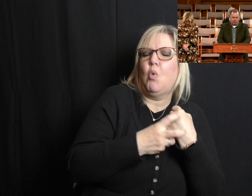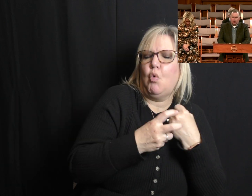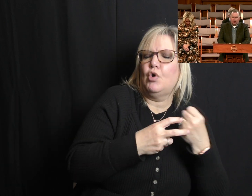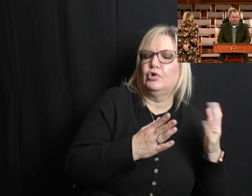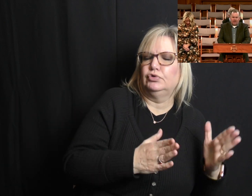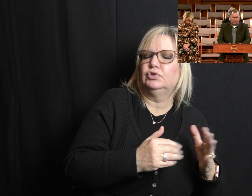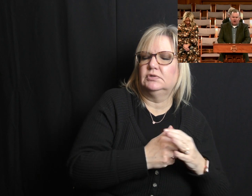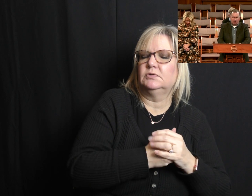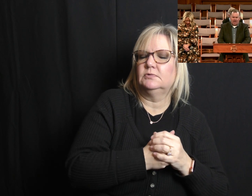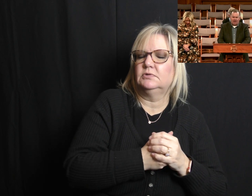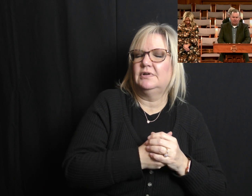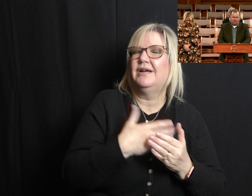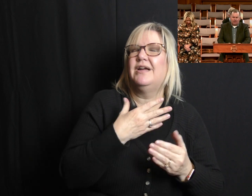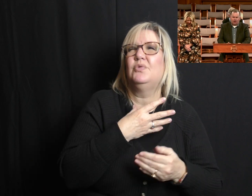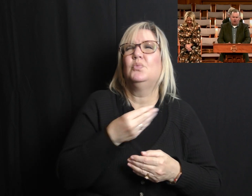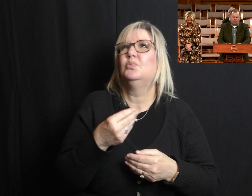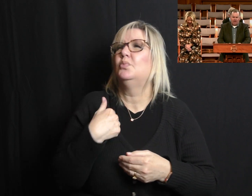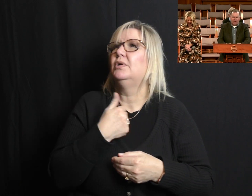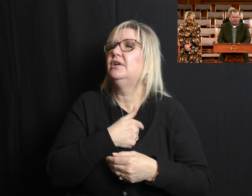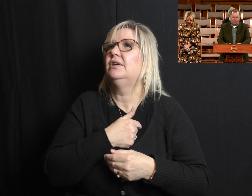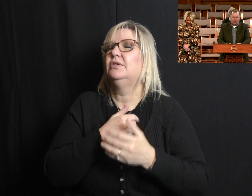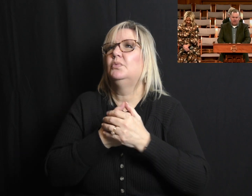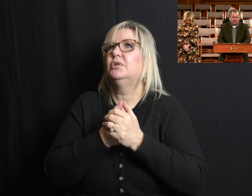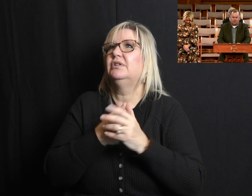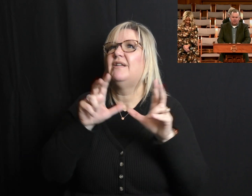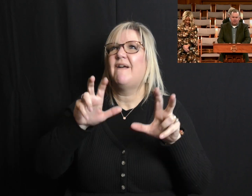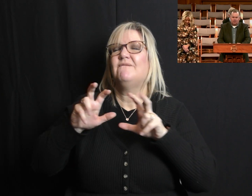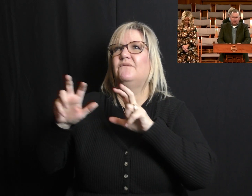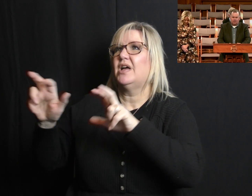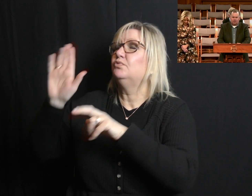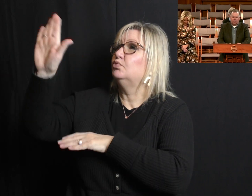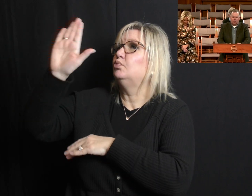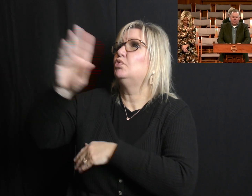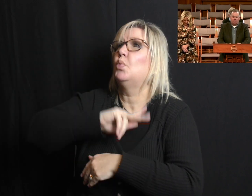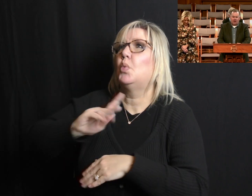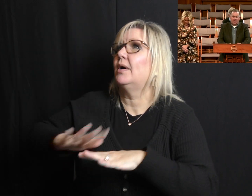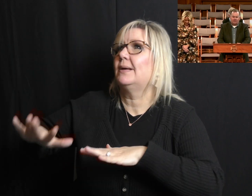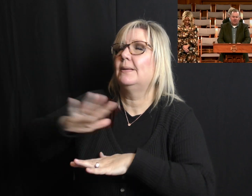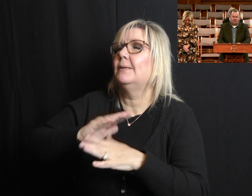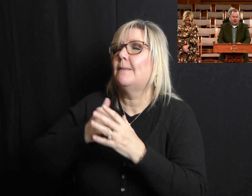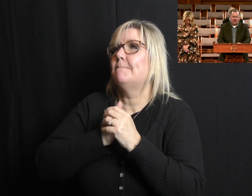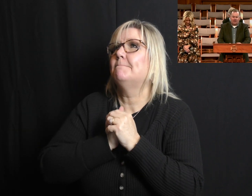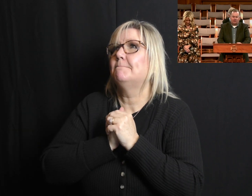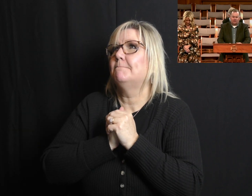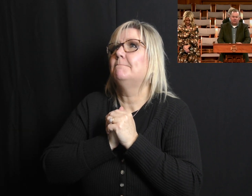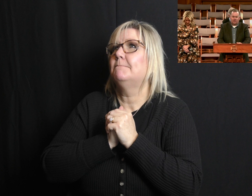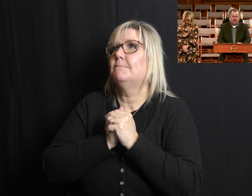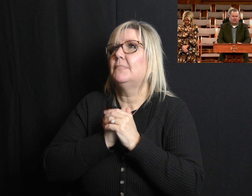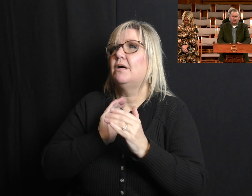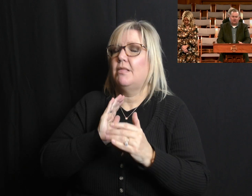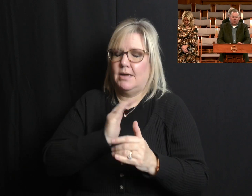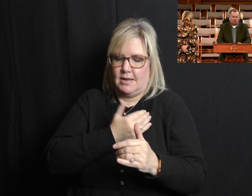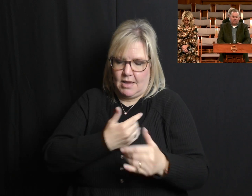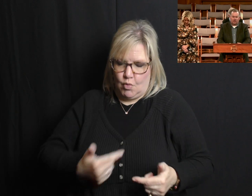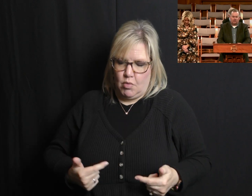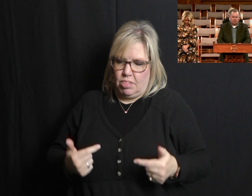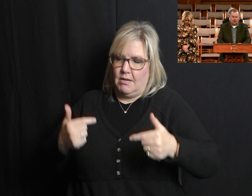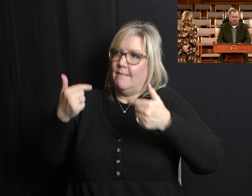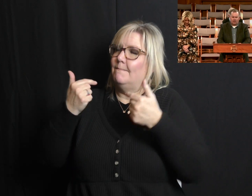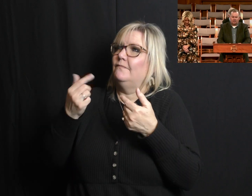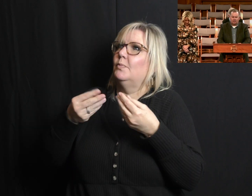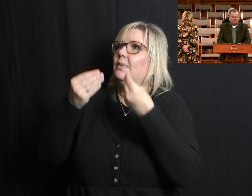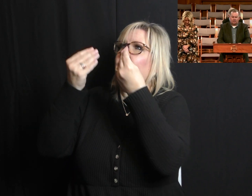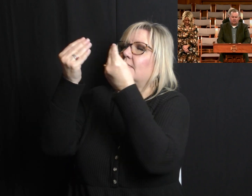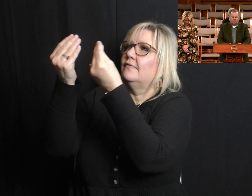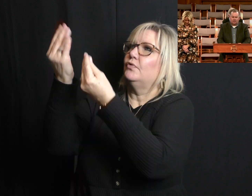And Lord, we would invest our lives and all that we have in your kingdom, so that we might invest our lives in something that is eternal and not